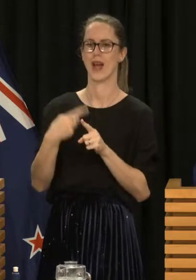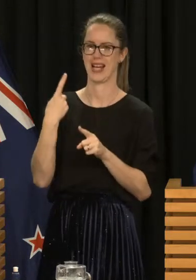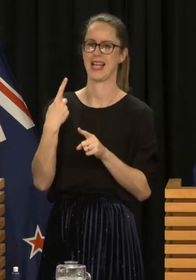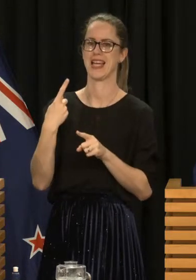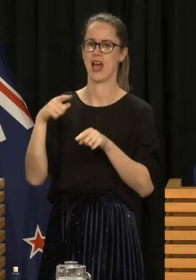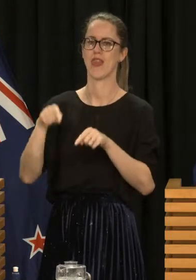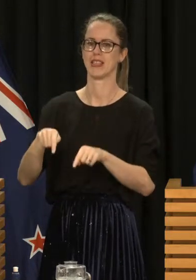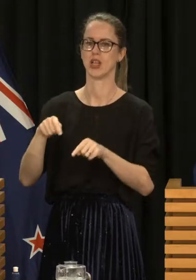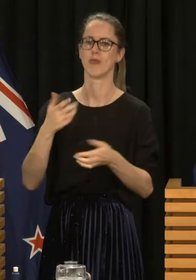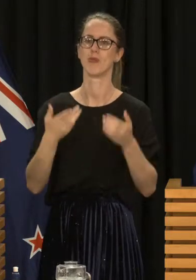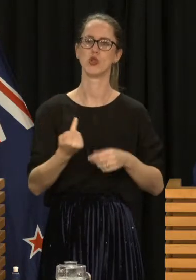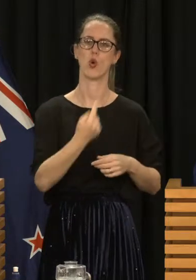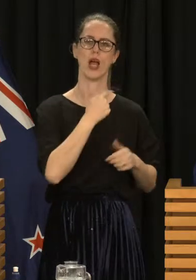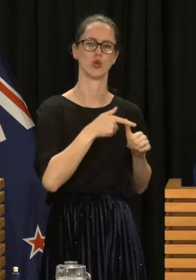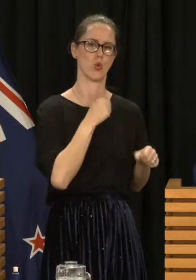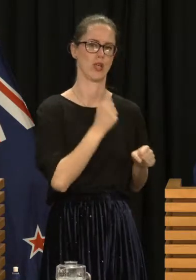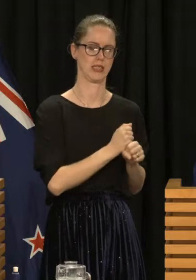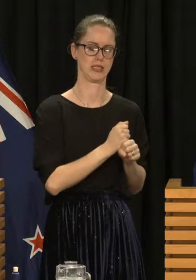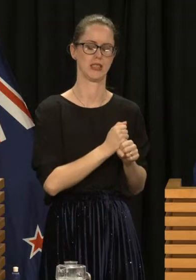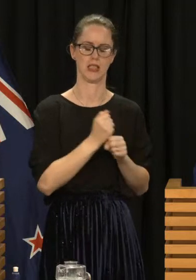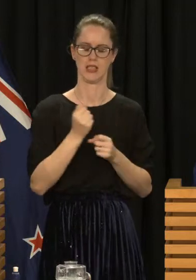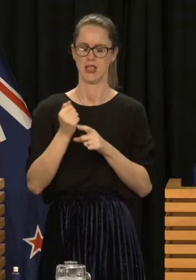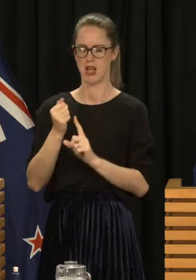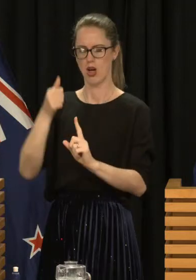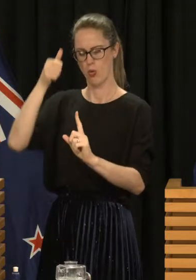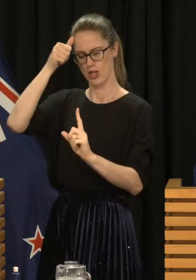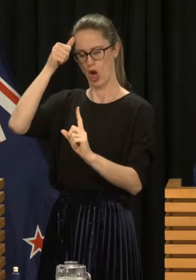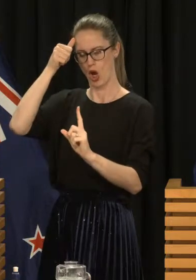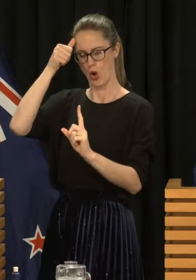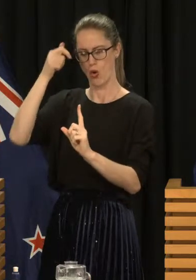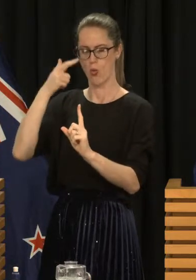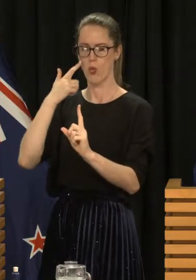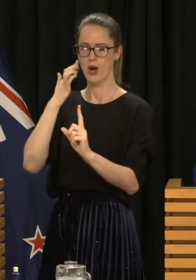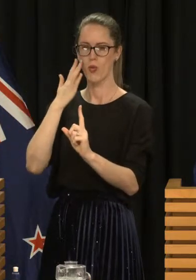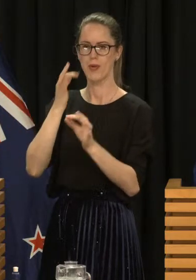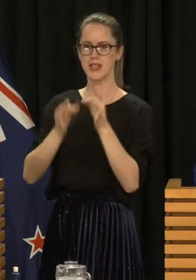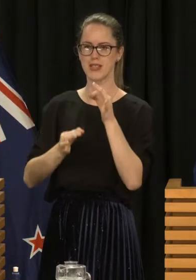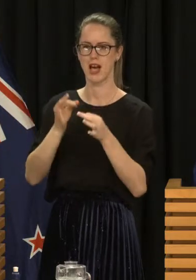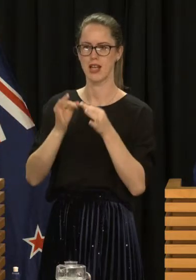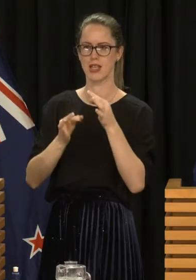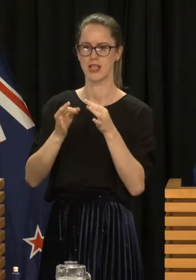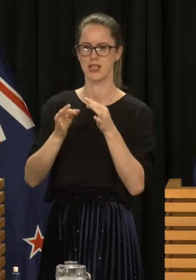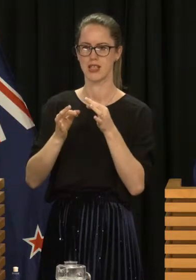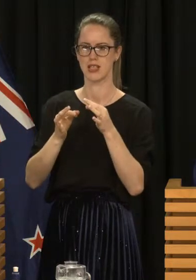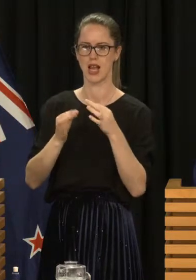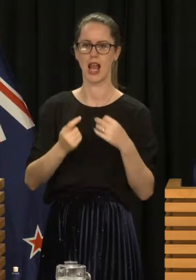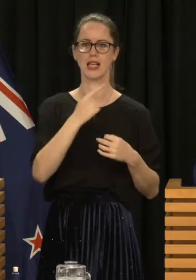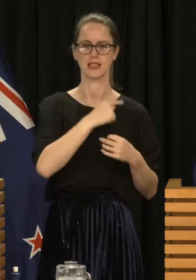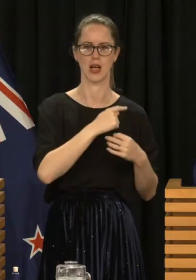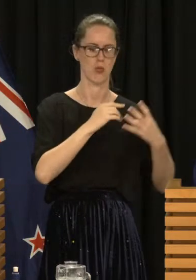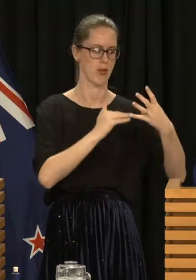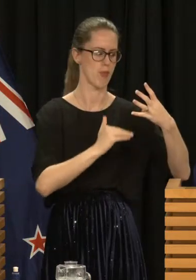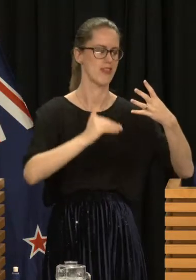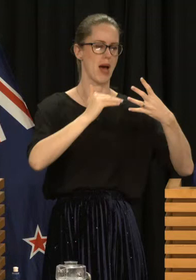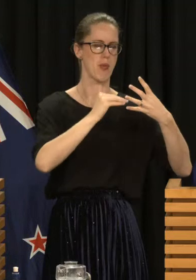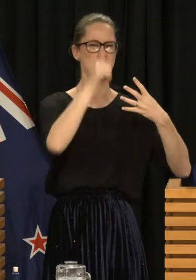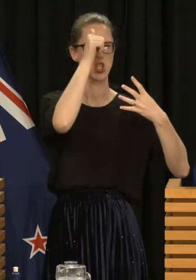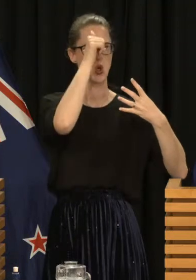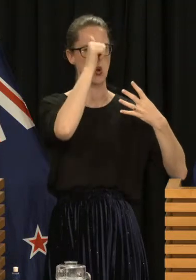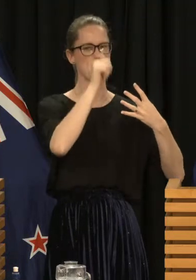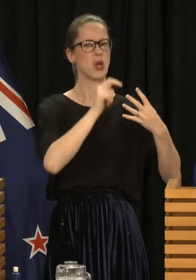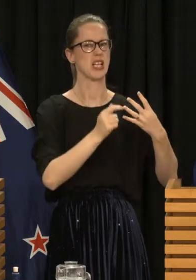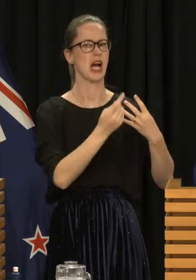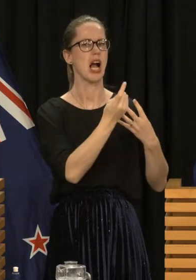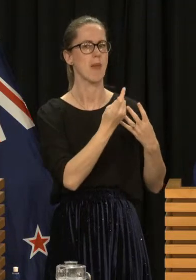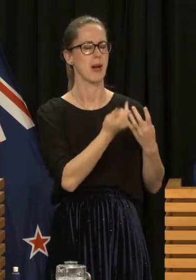than we did last time. We already knew when we made the decision to move up the alert levels last time that there were more